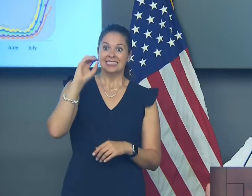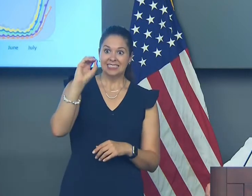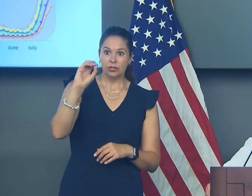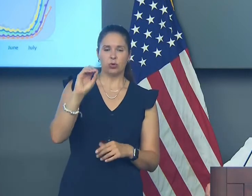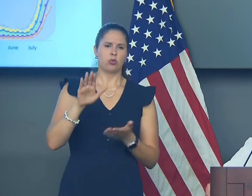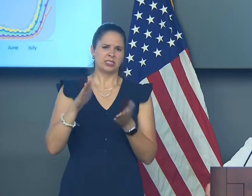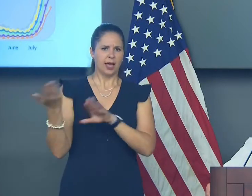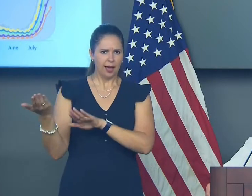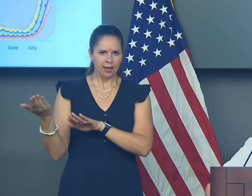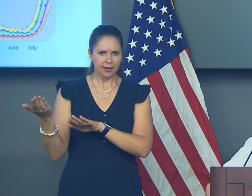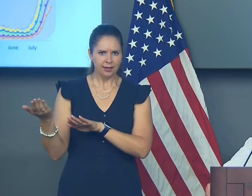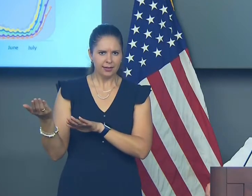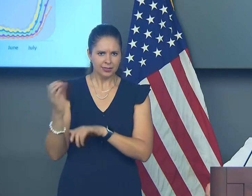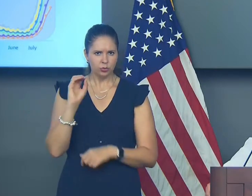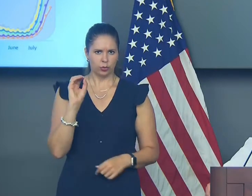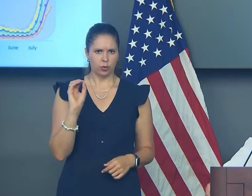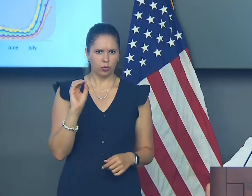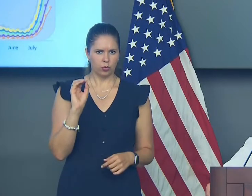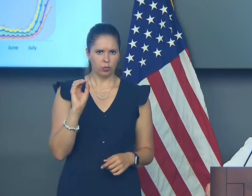have been deaths.